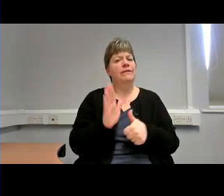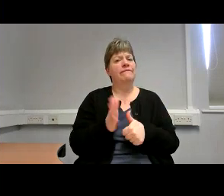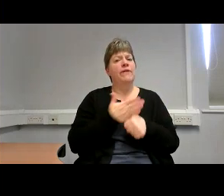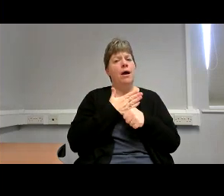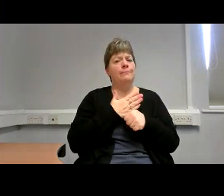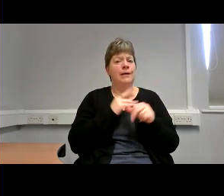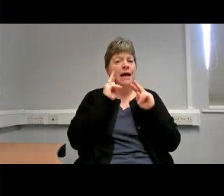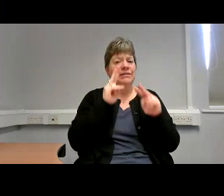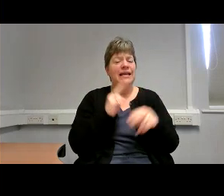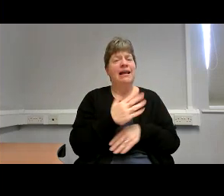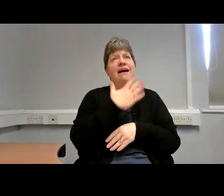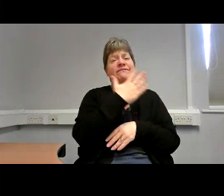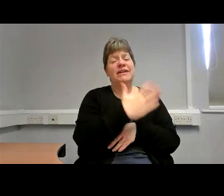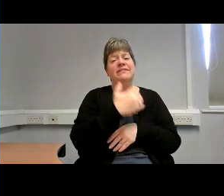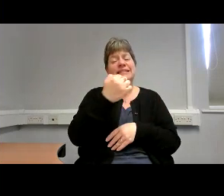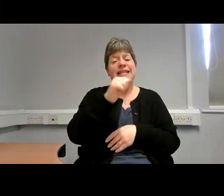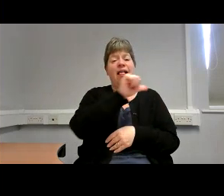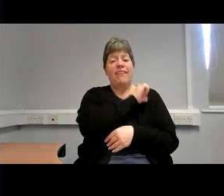seen